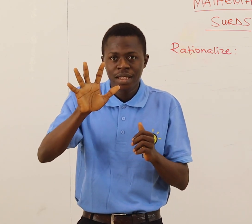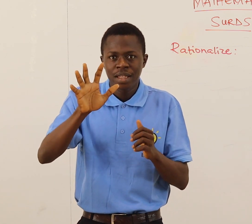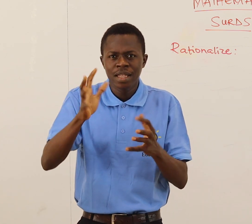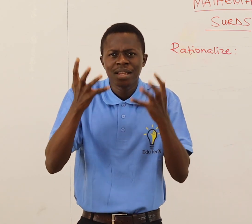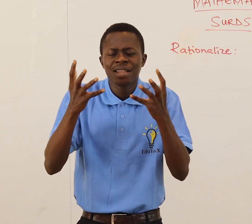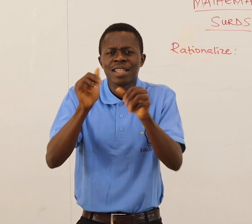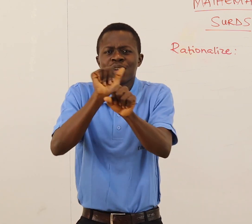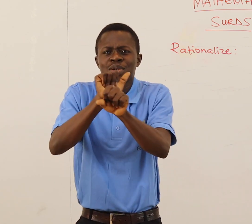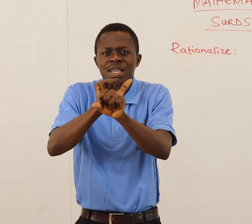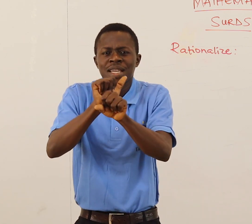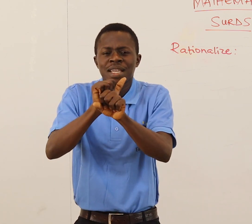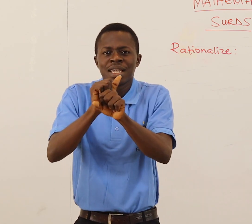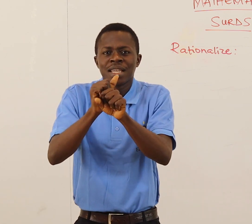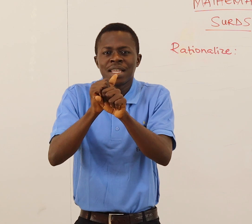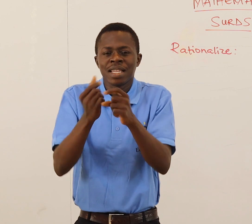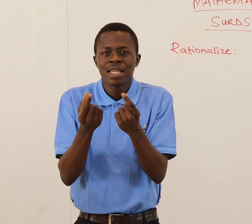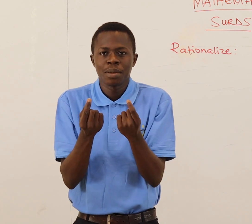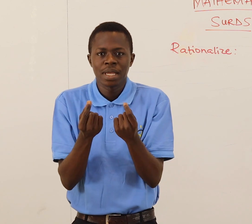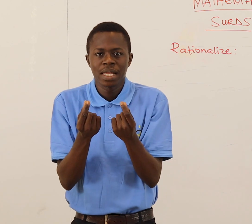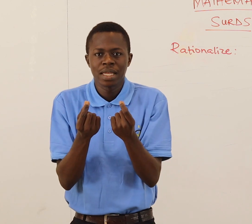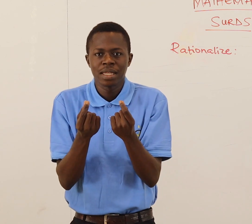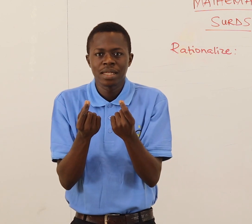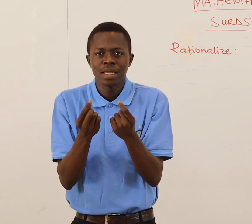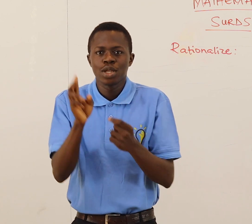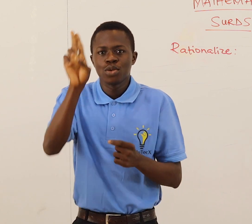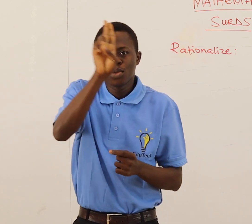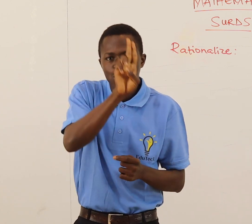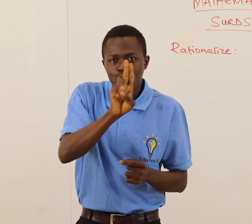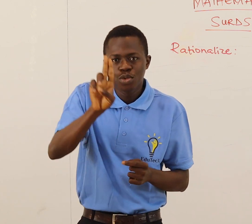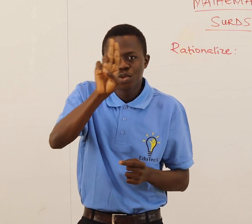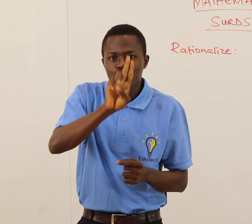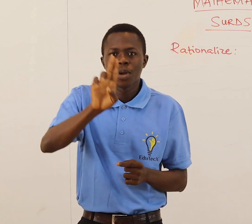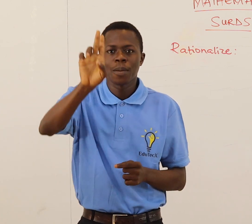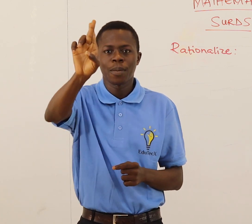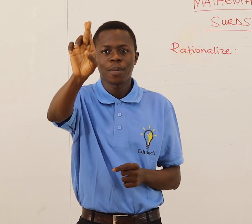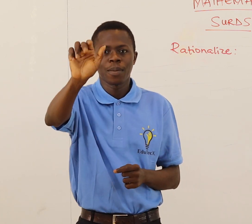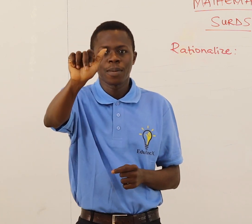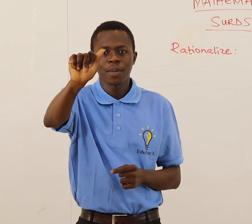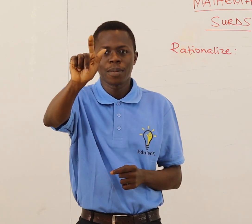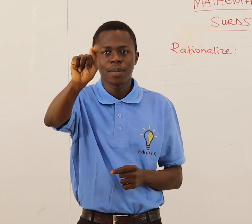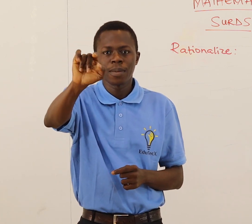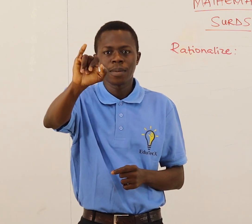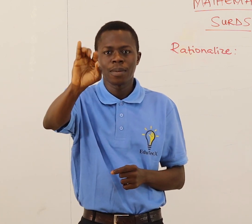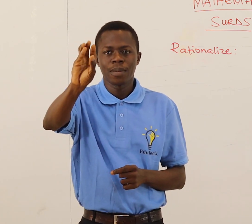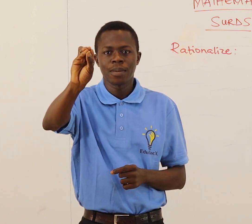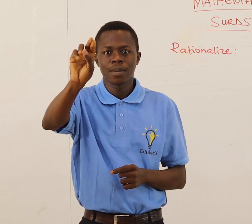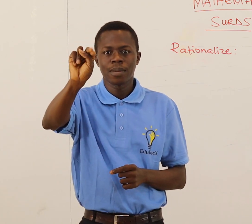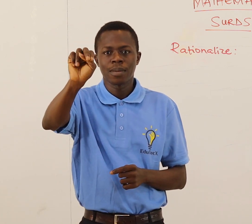So with the example 1 divided by the square root of 5, if we want to solve or simplify such an